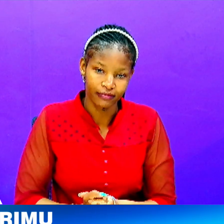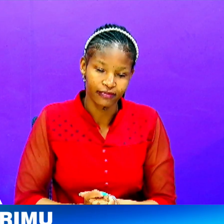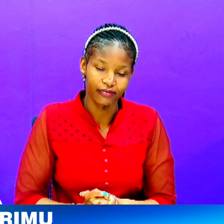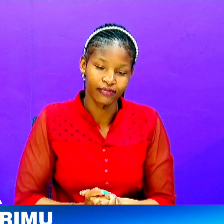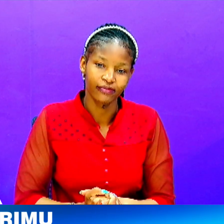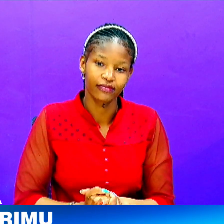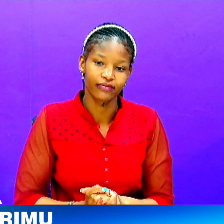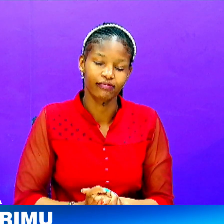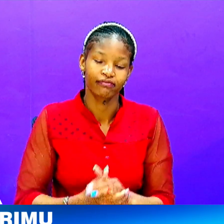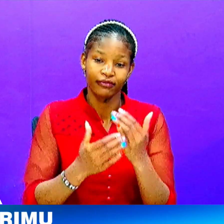strategy.